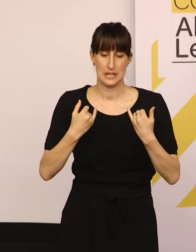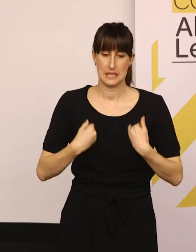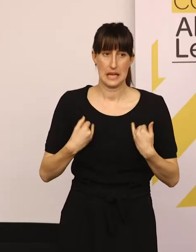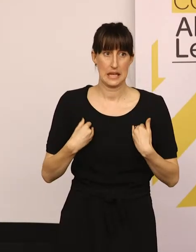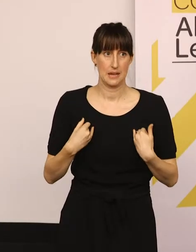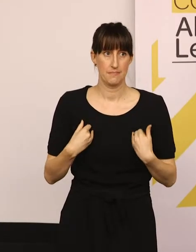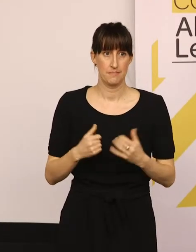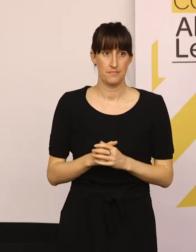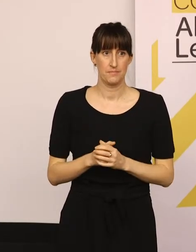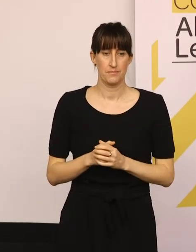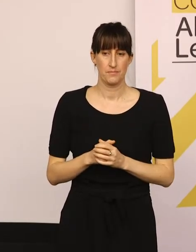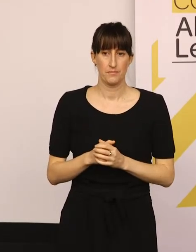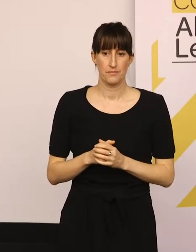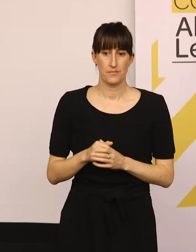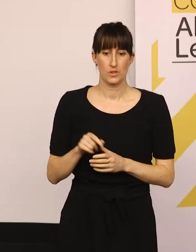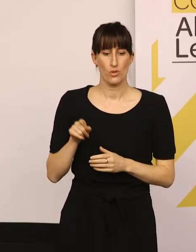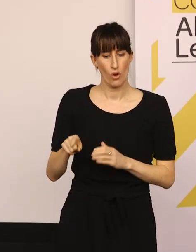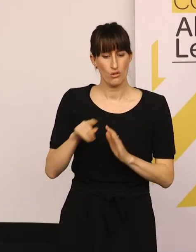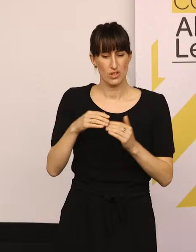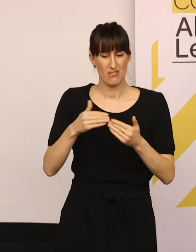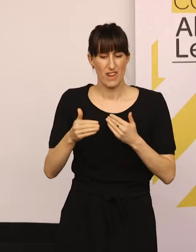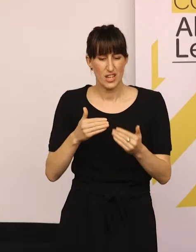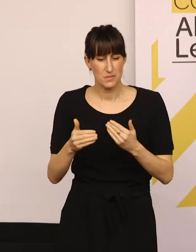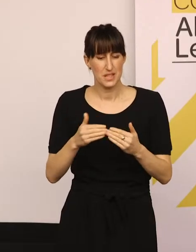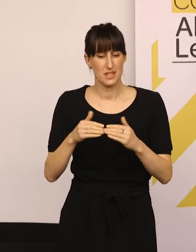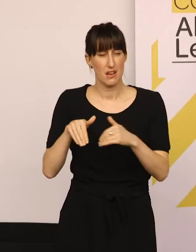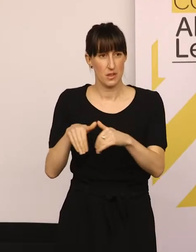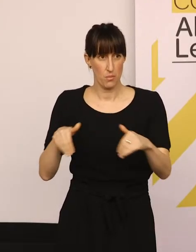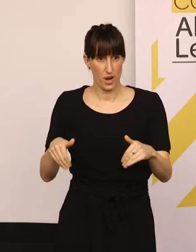the border in future and what sort of arrangements we might